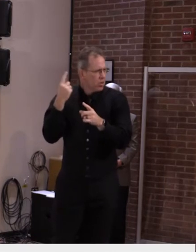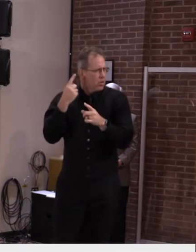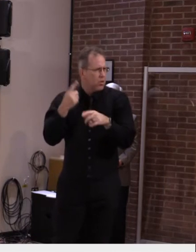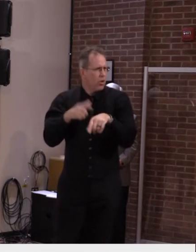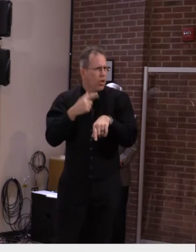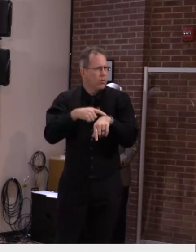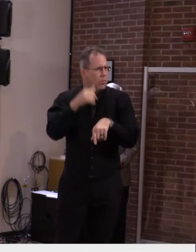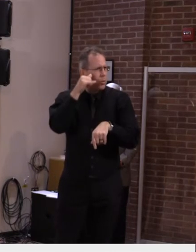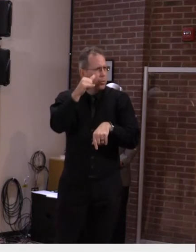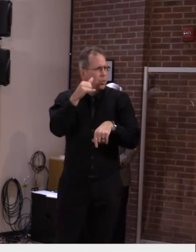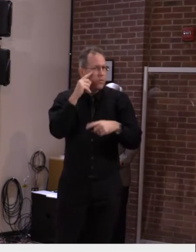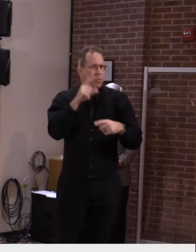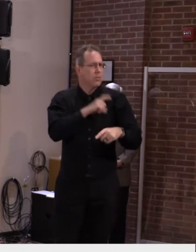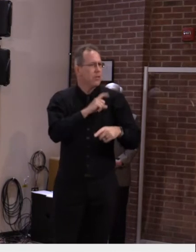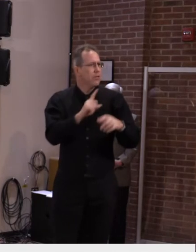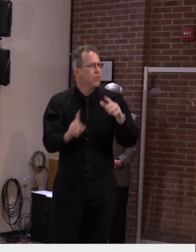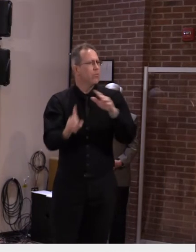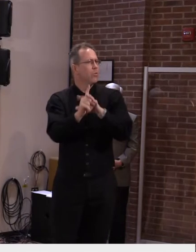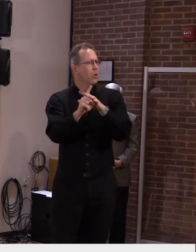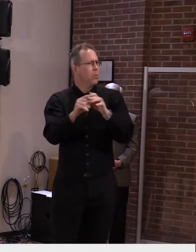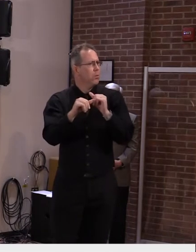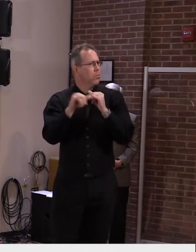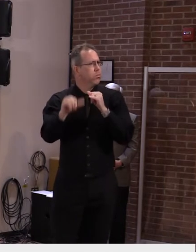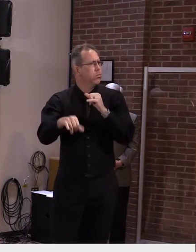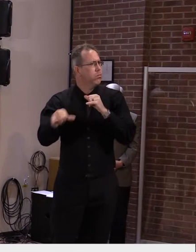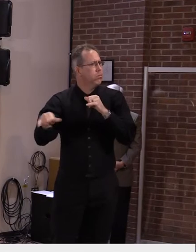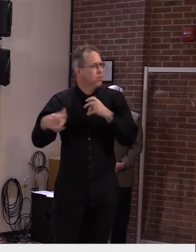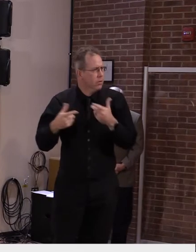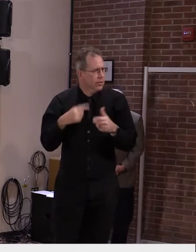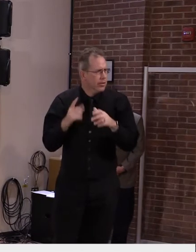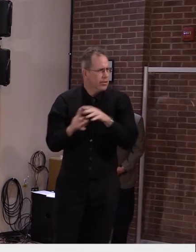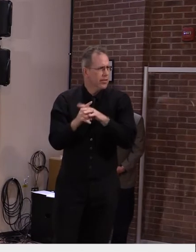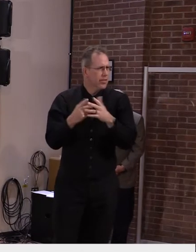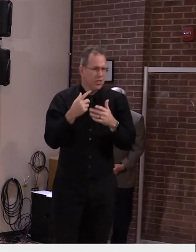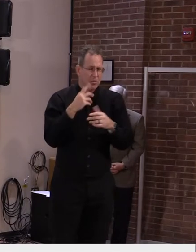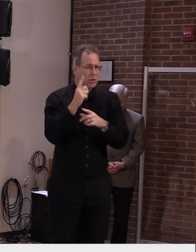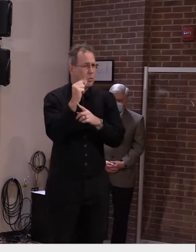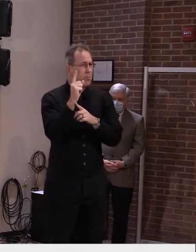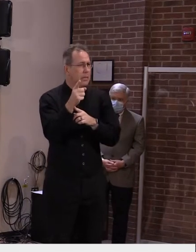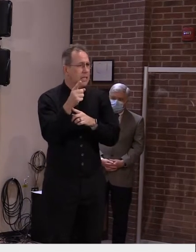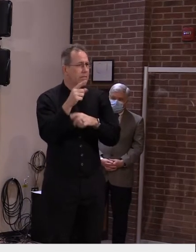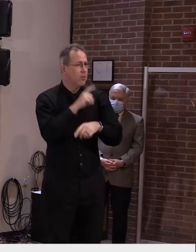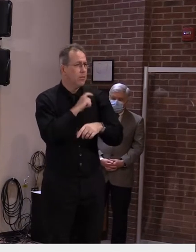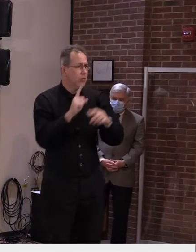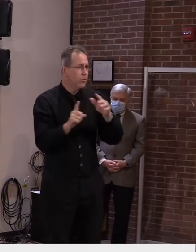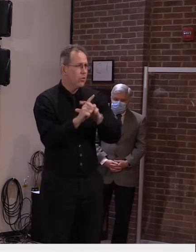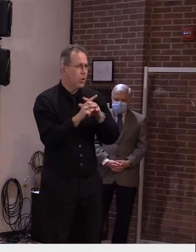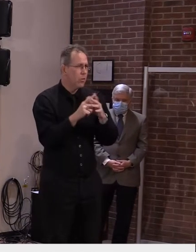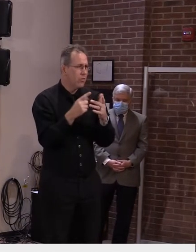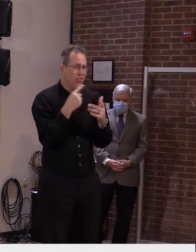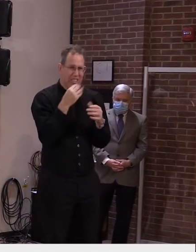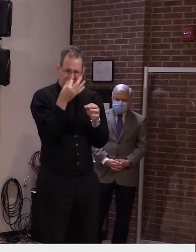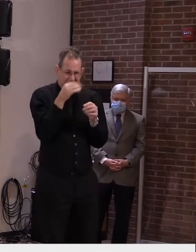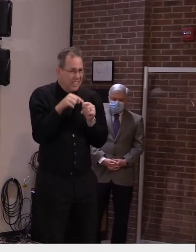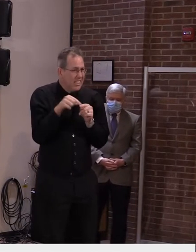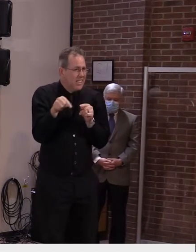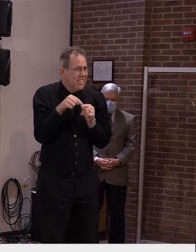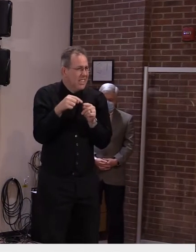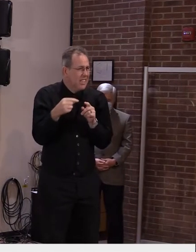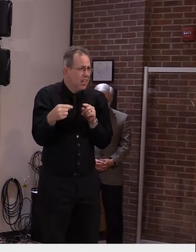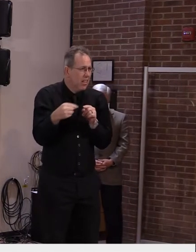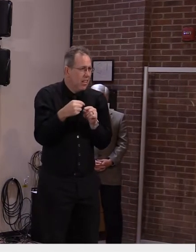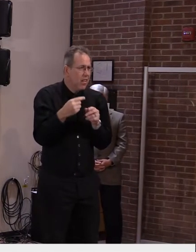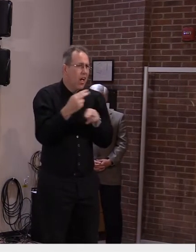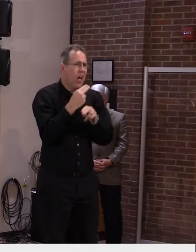Border Patrol got there first, but that took more than 20 minutes. I'm wondering, do you still stand by your